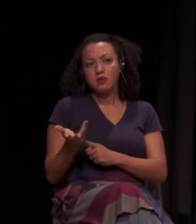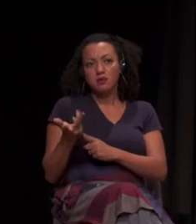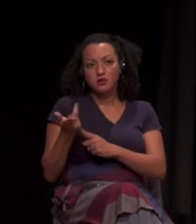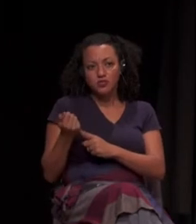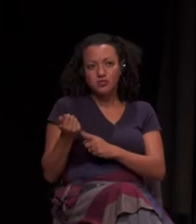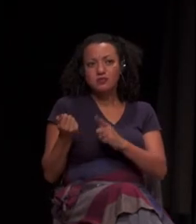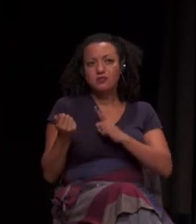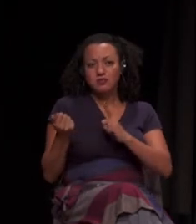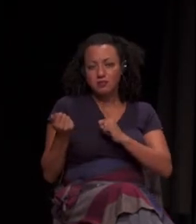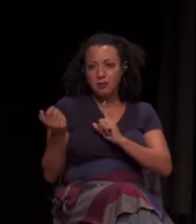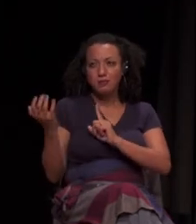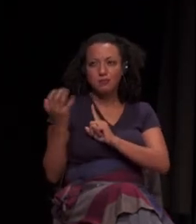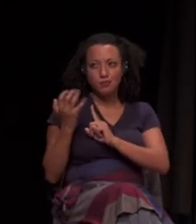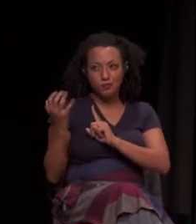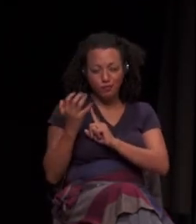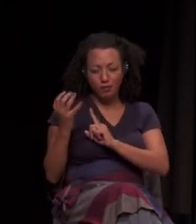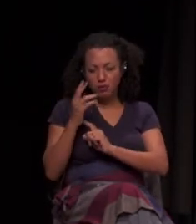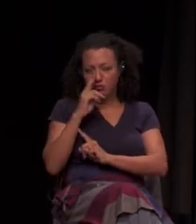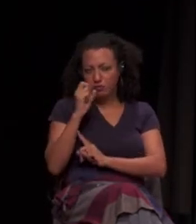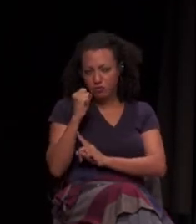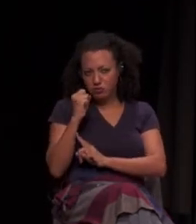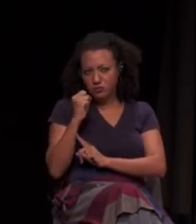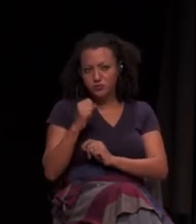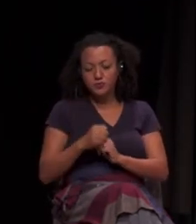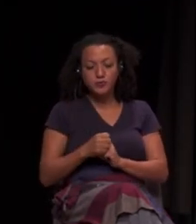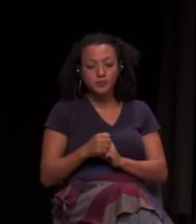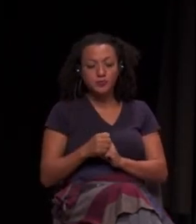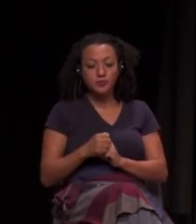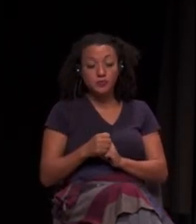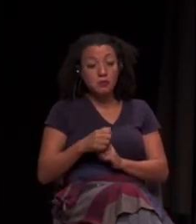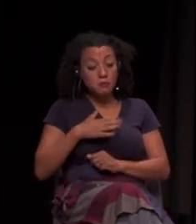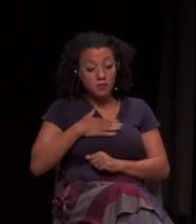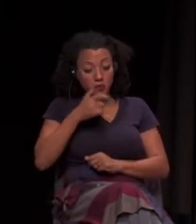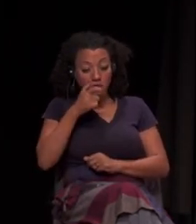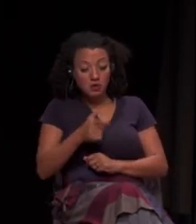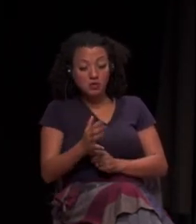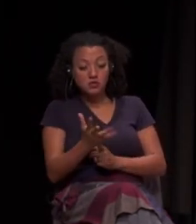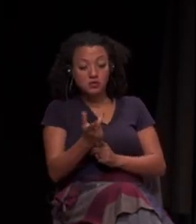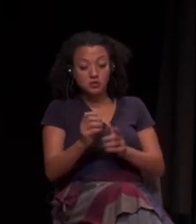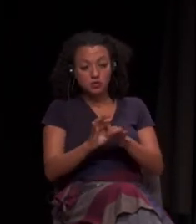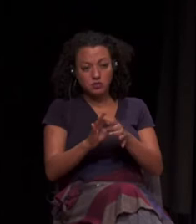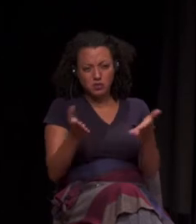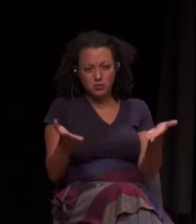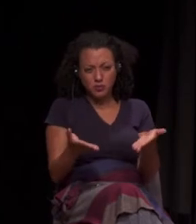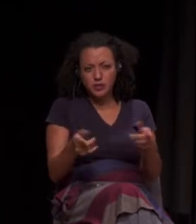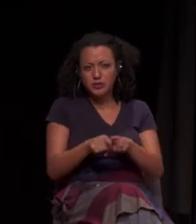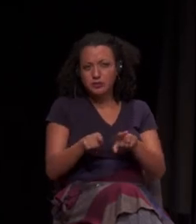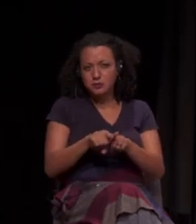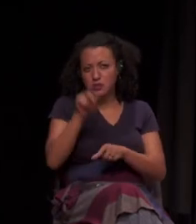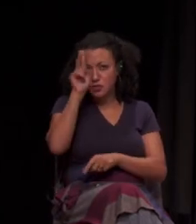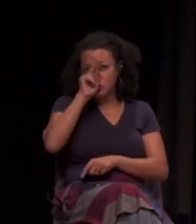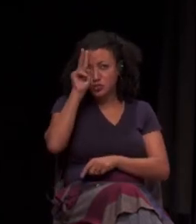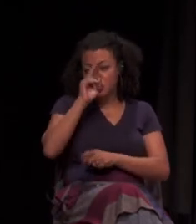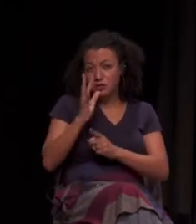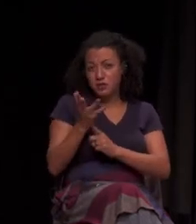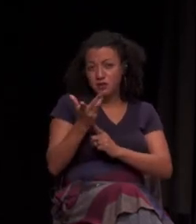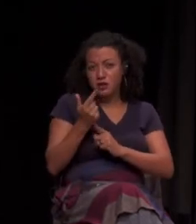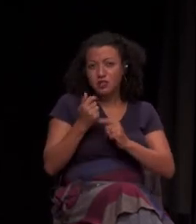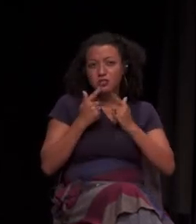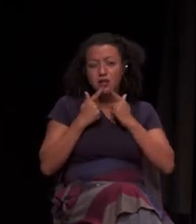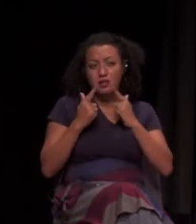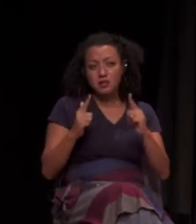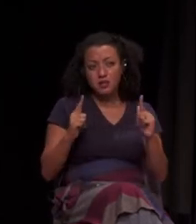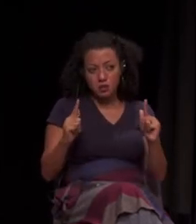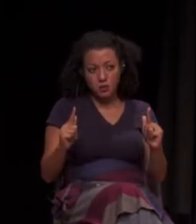terms of my interest in contemporary art, in the history of art, in the language that I bring to